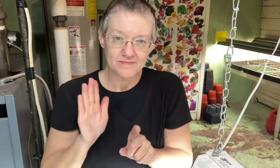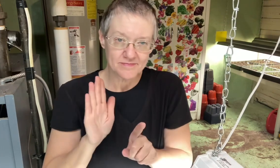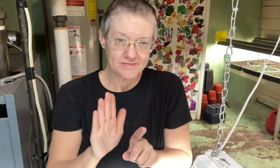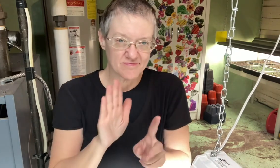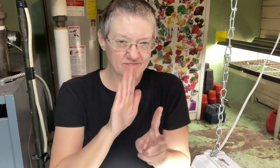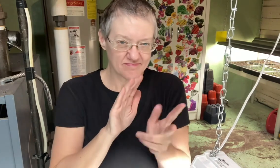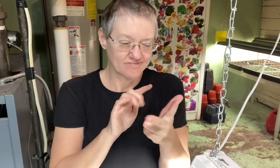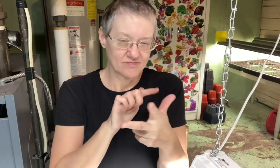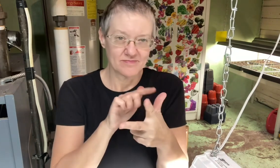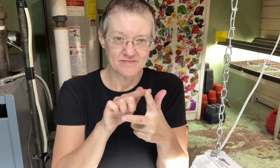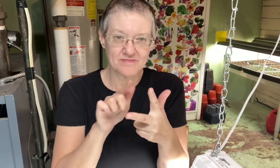about,